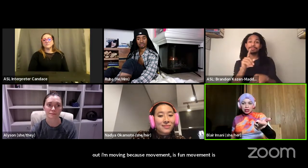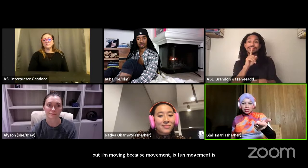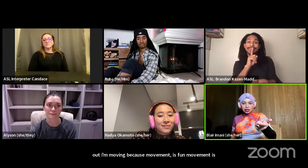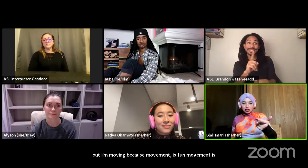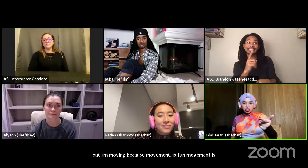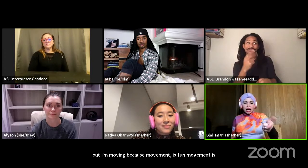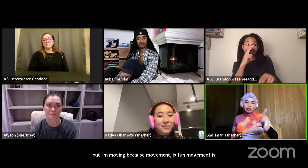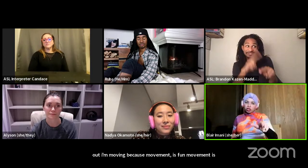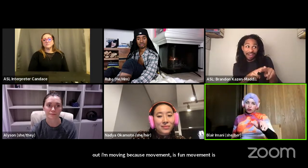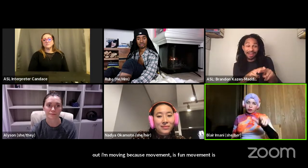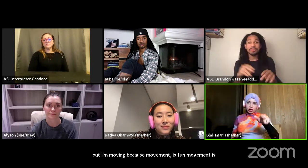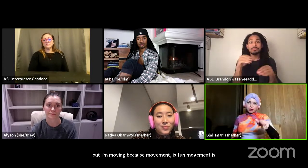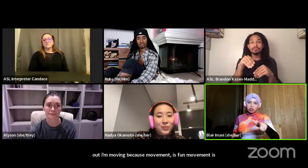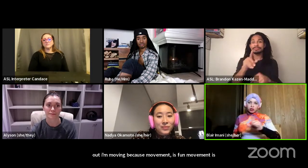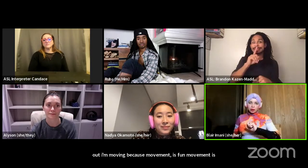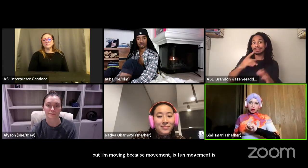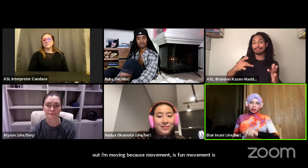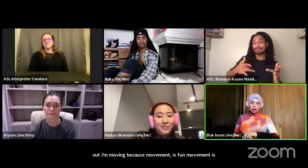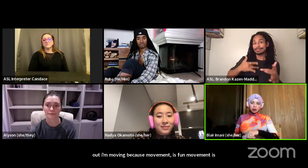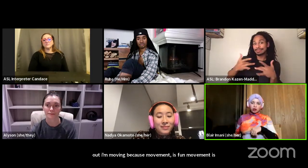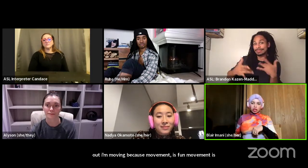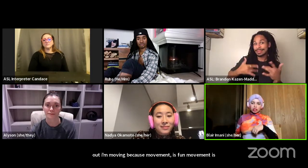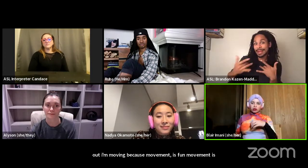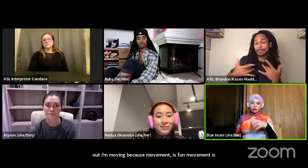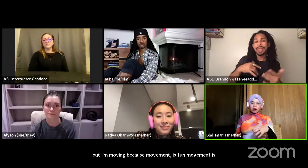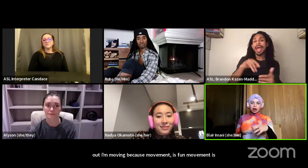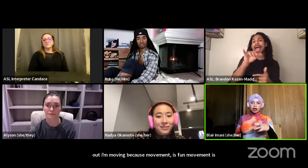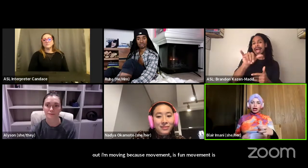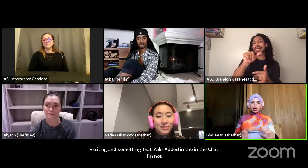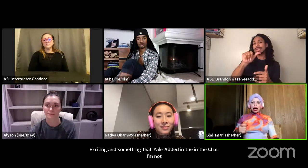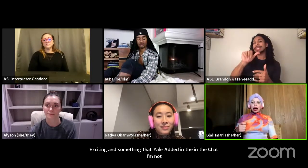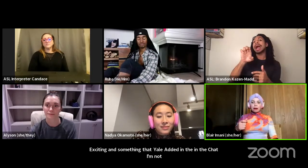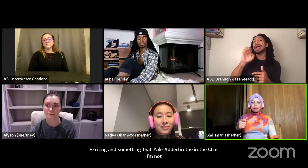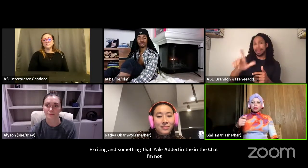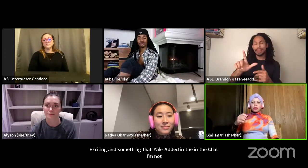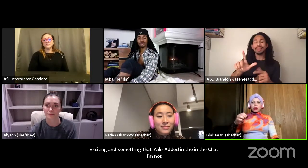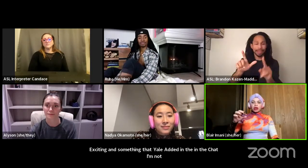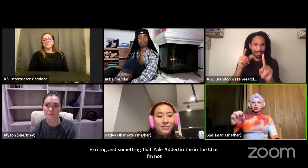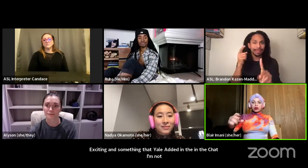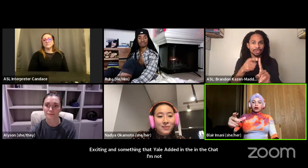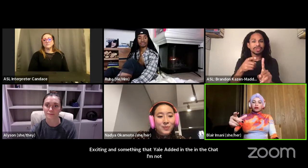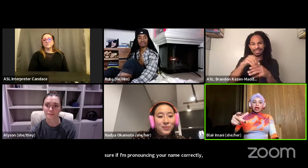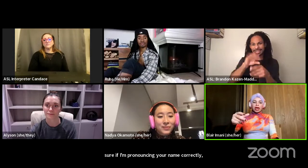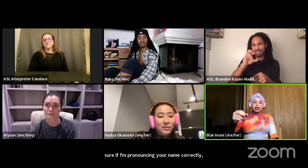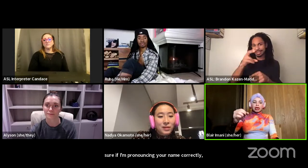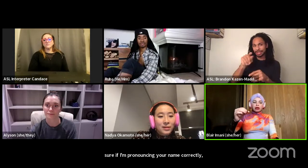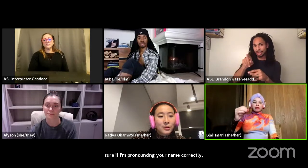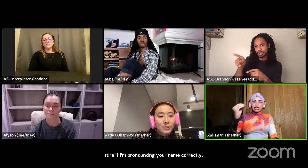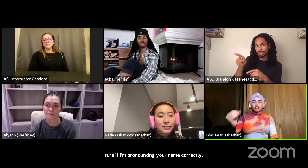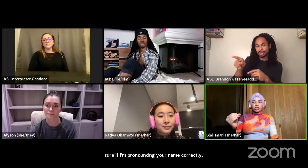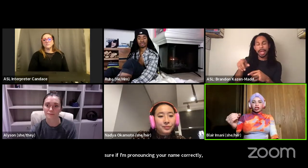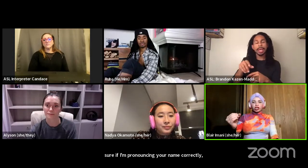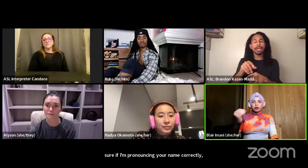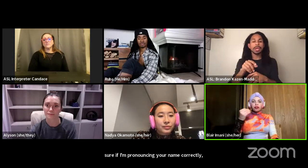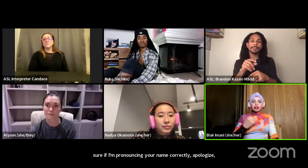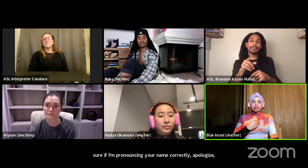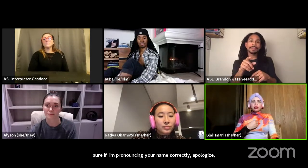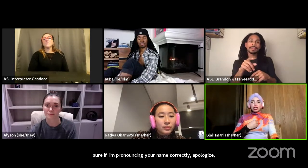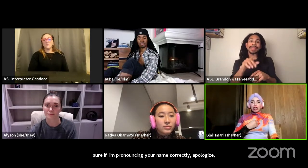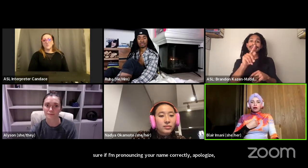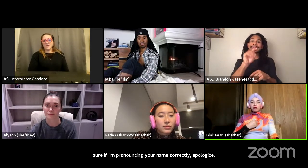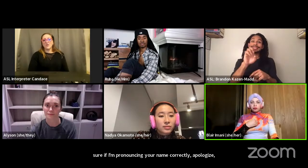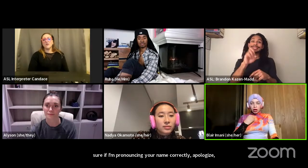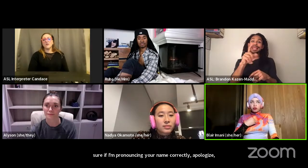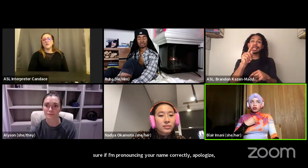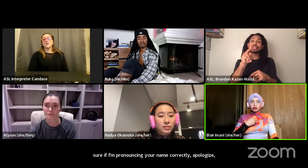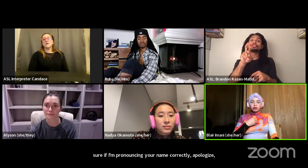Yale added in the chat, I'm not sure if I'm pronouncing your name correctly, I apologize if I'm not, is around like texture. One thing